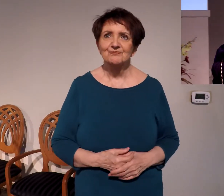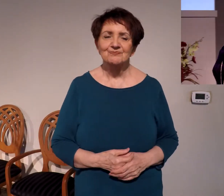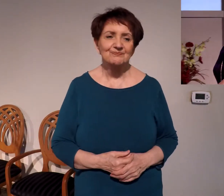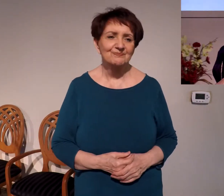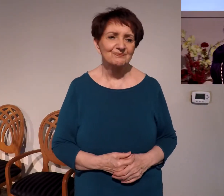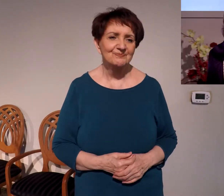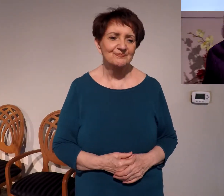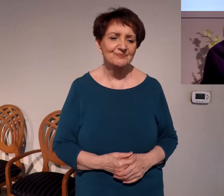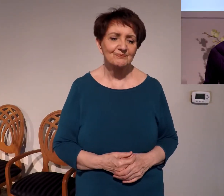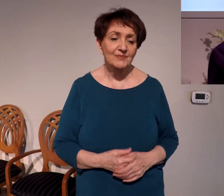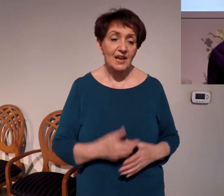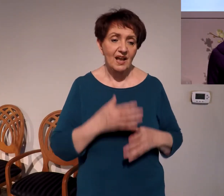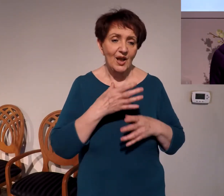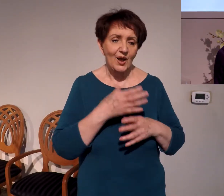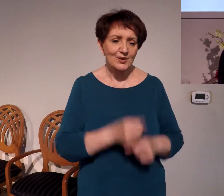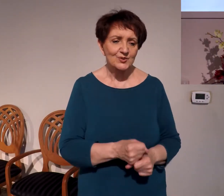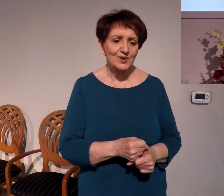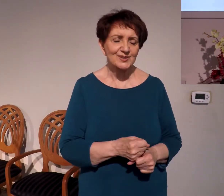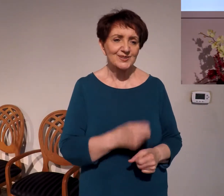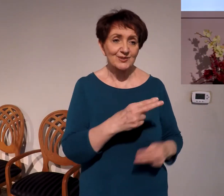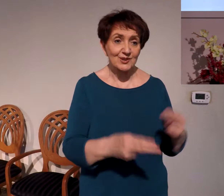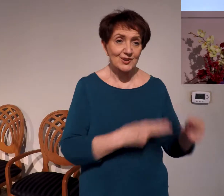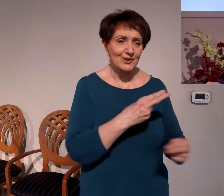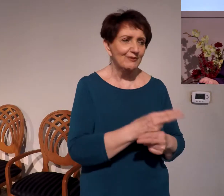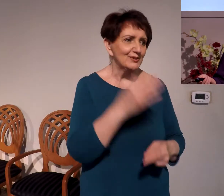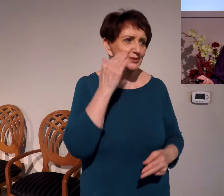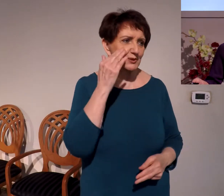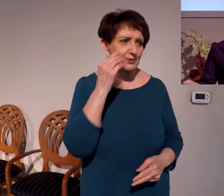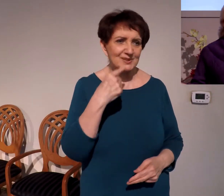See, I trust that the universe knows what to say.